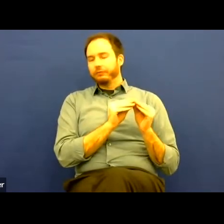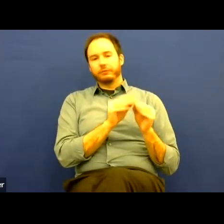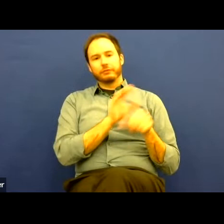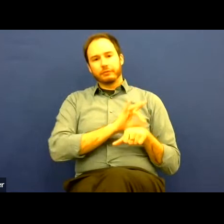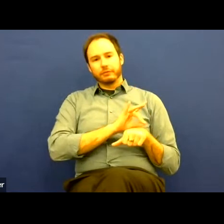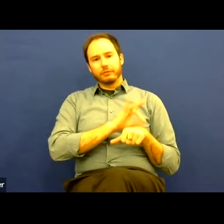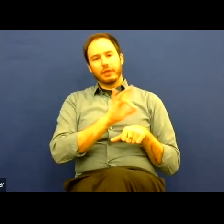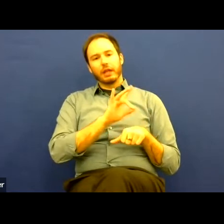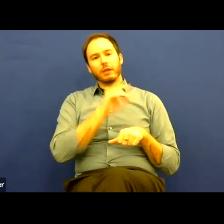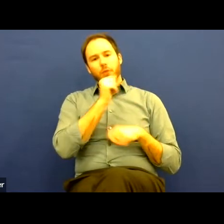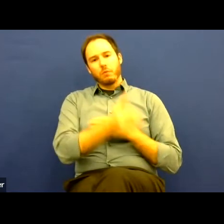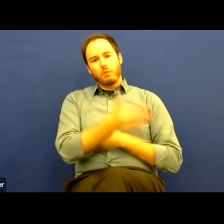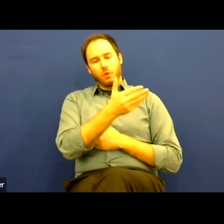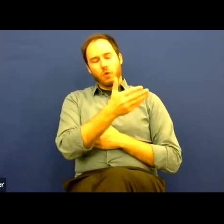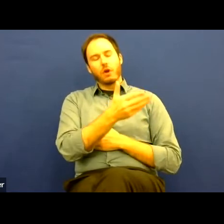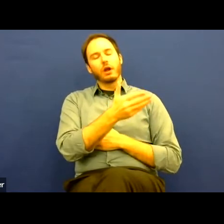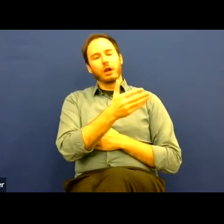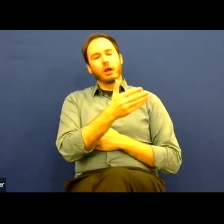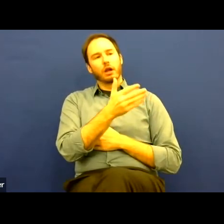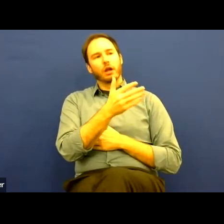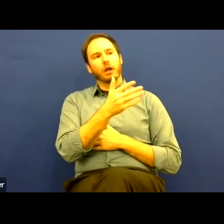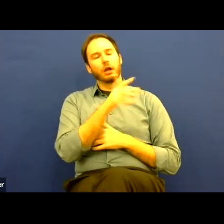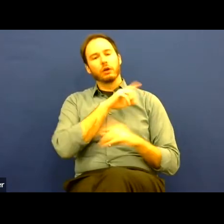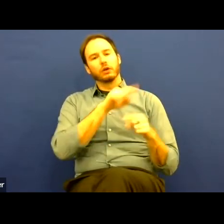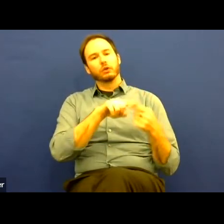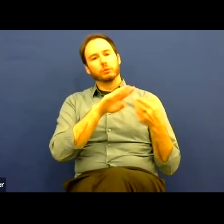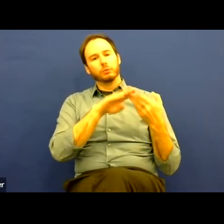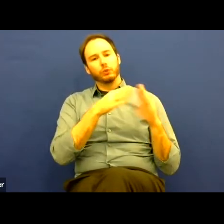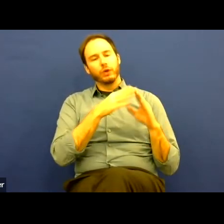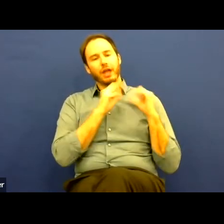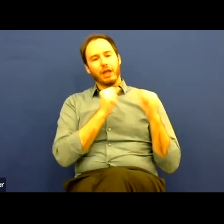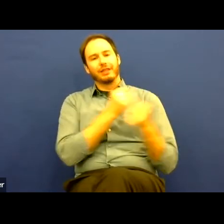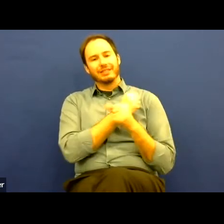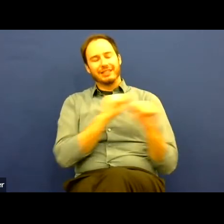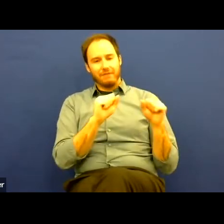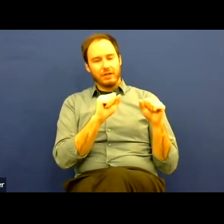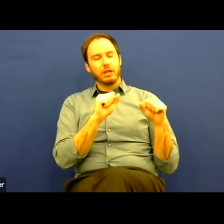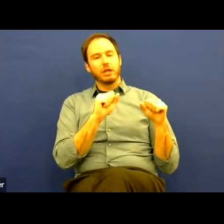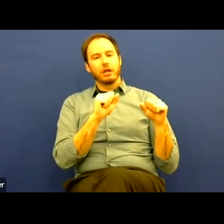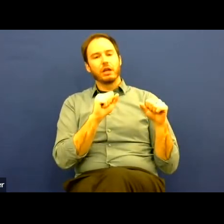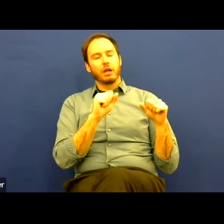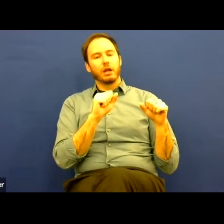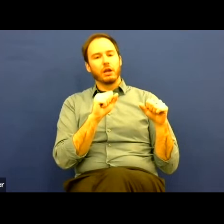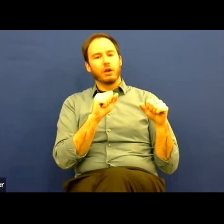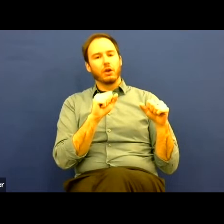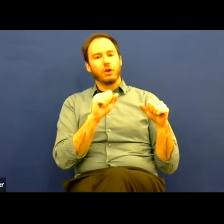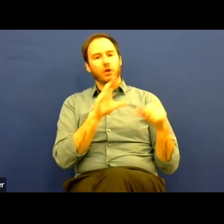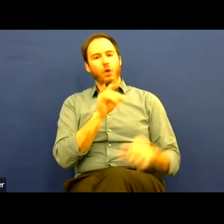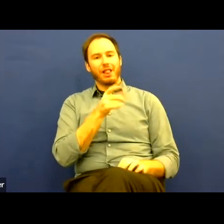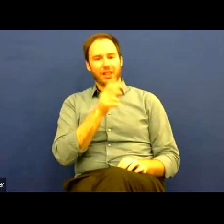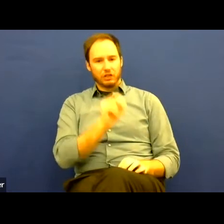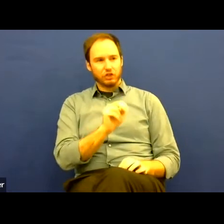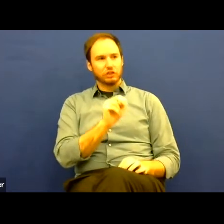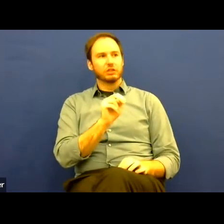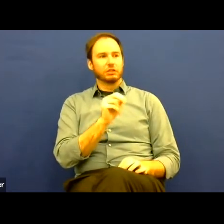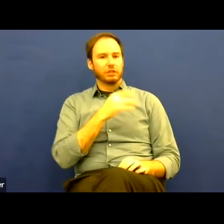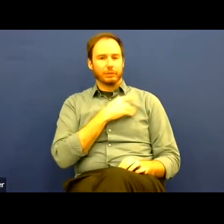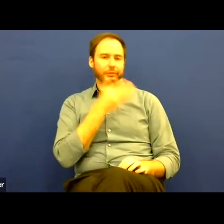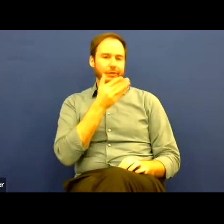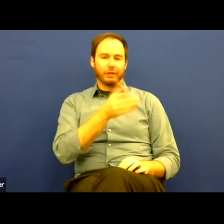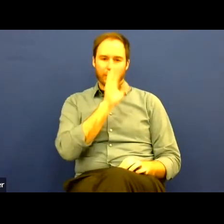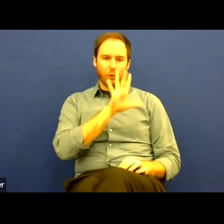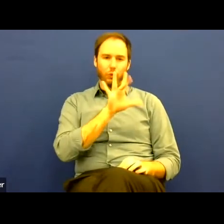tomorrow morning, I'll attend the Community Health and Safety Coalition, which is something that I've been doing for about 25